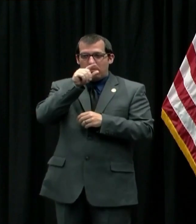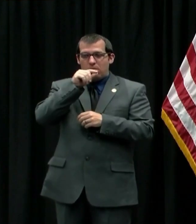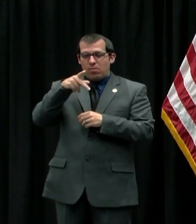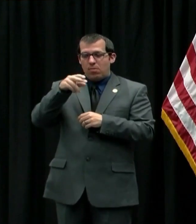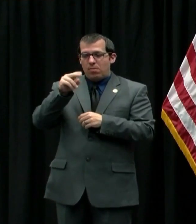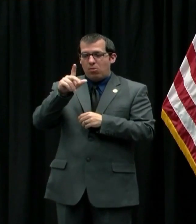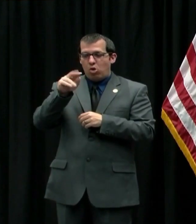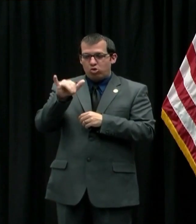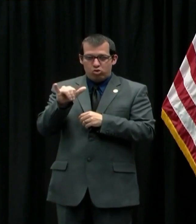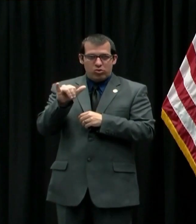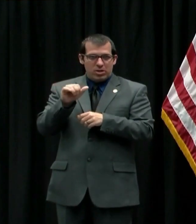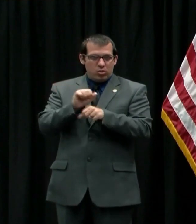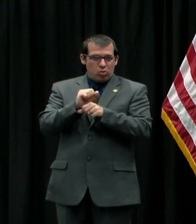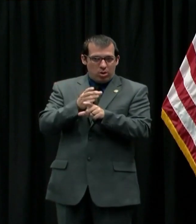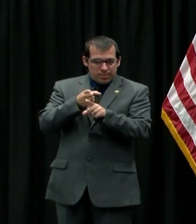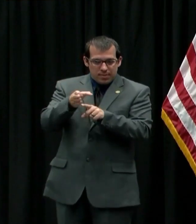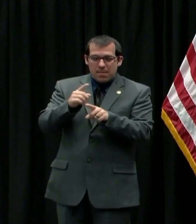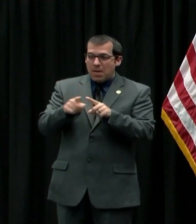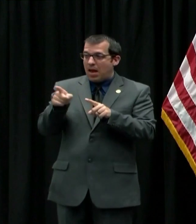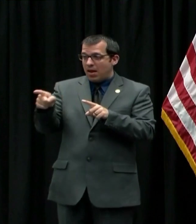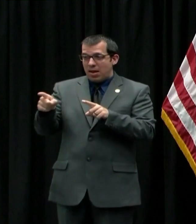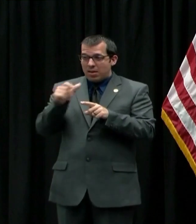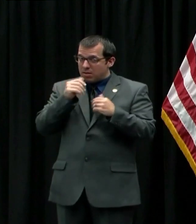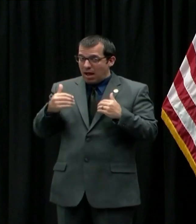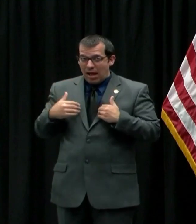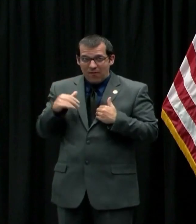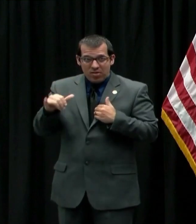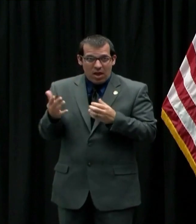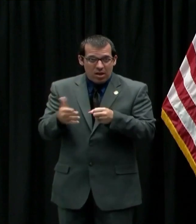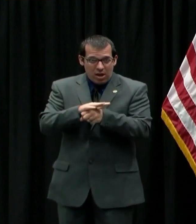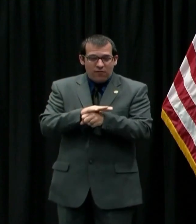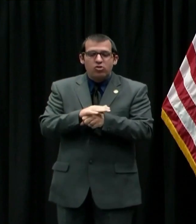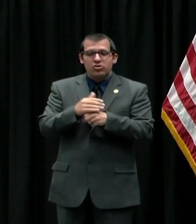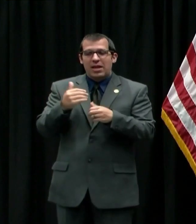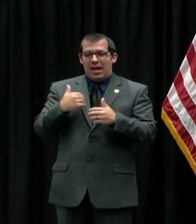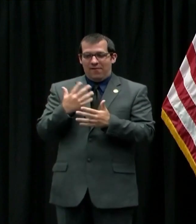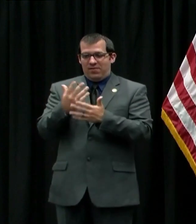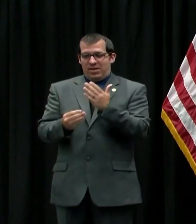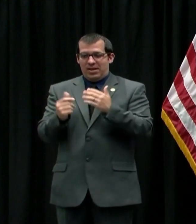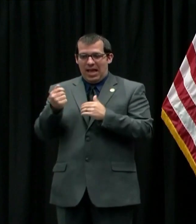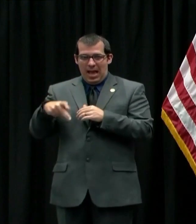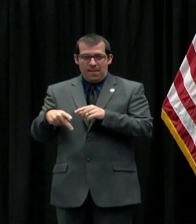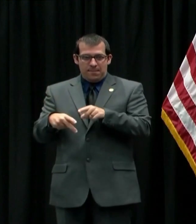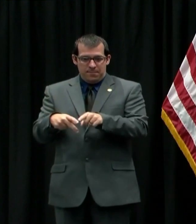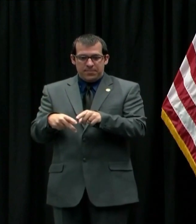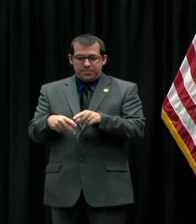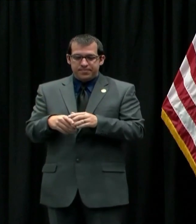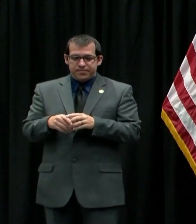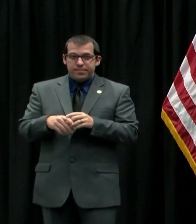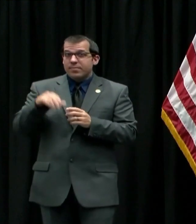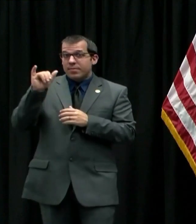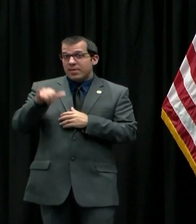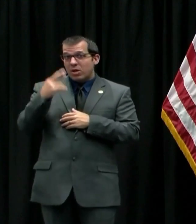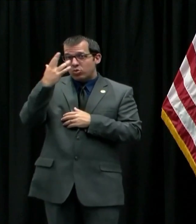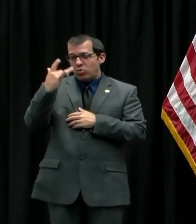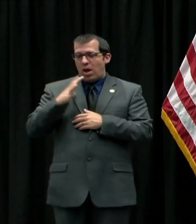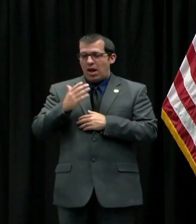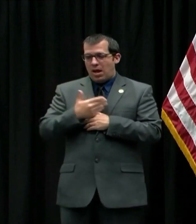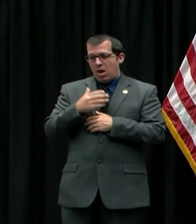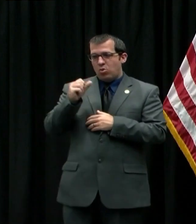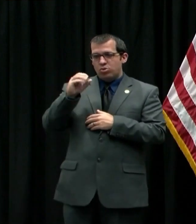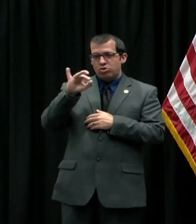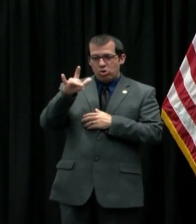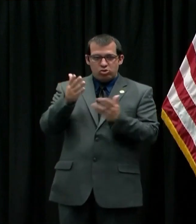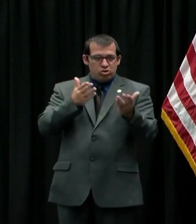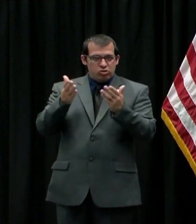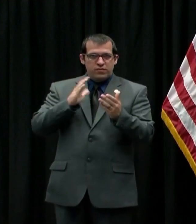industry. But if they do not have that coverage, then there is a gap there. And that's why our social